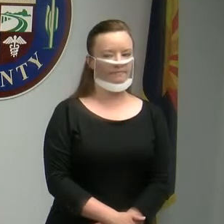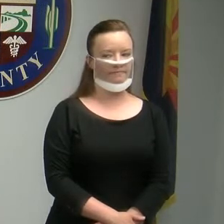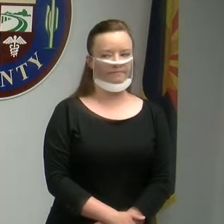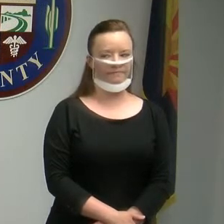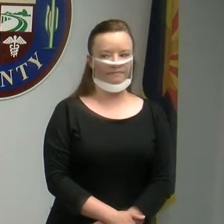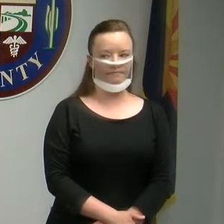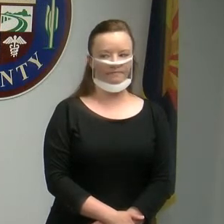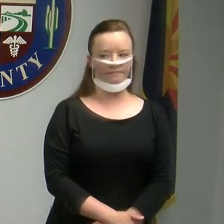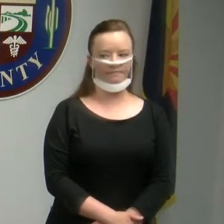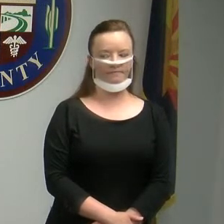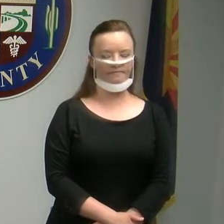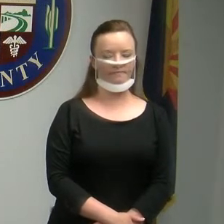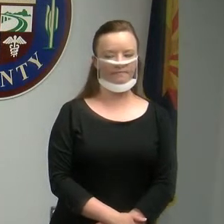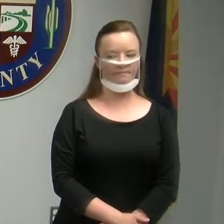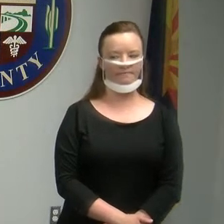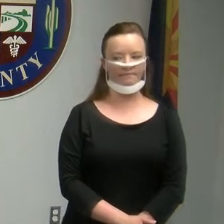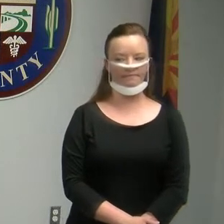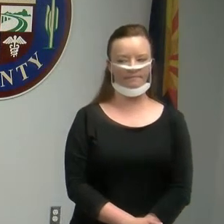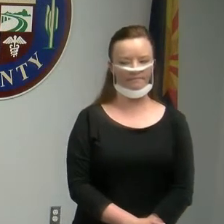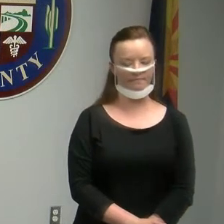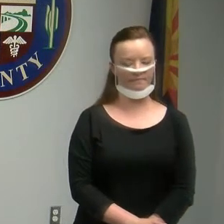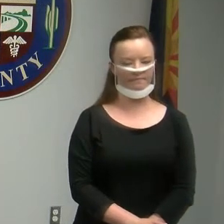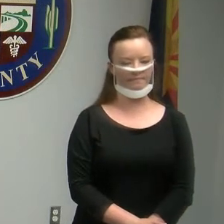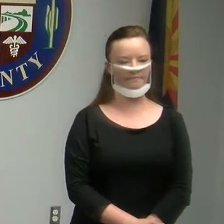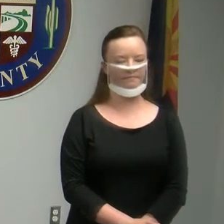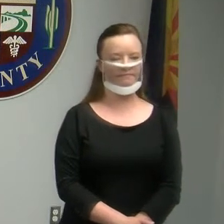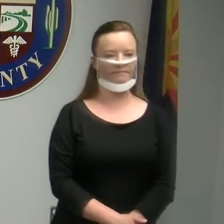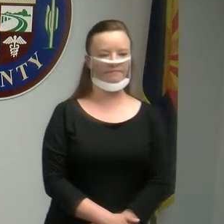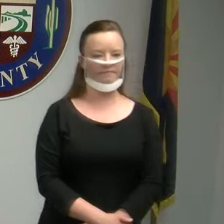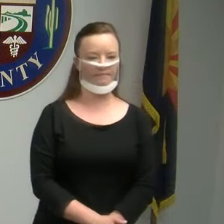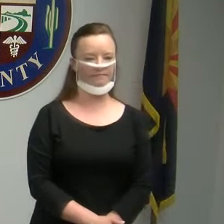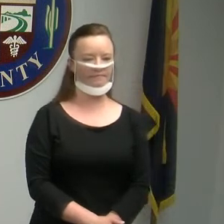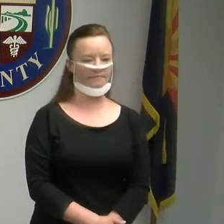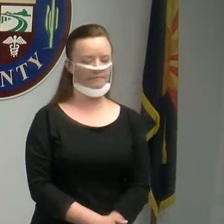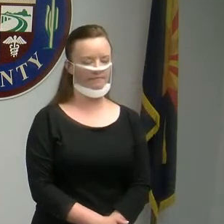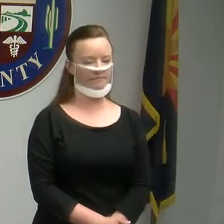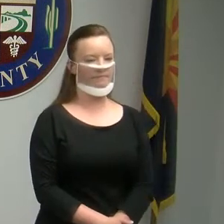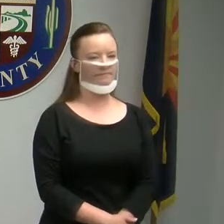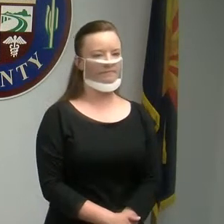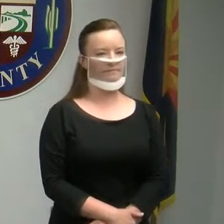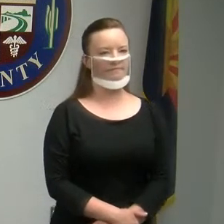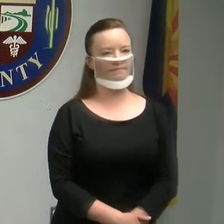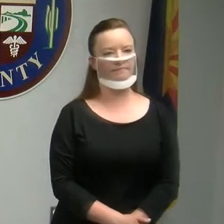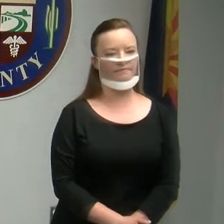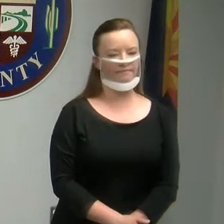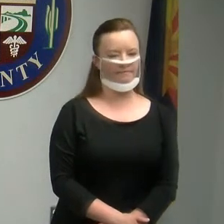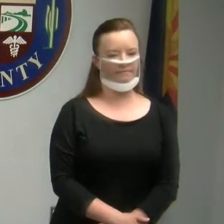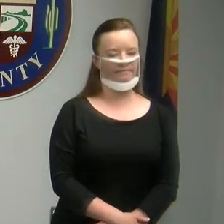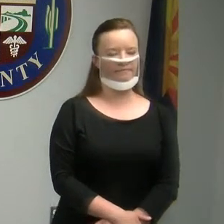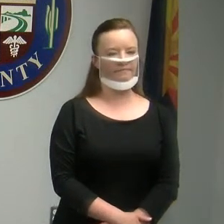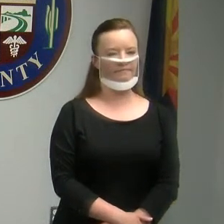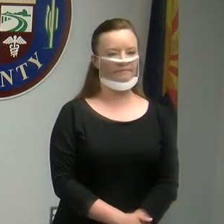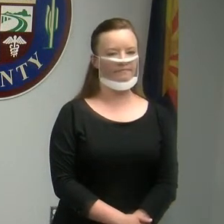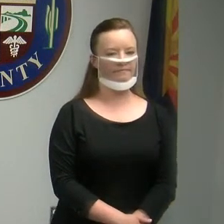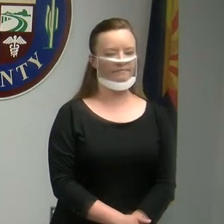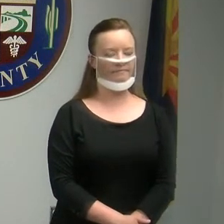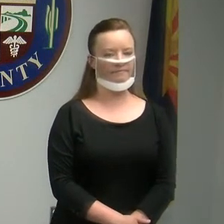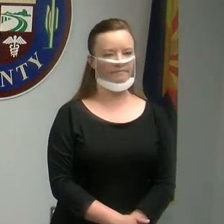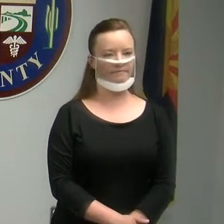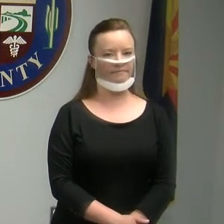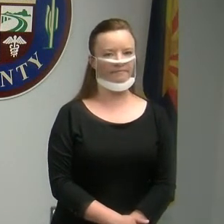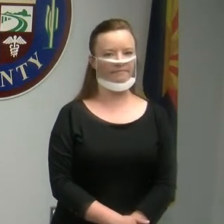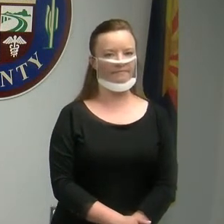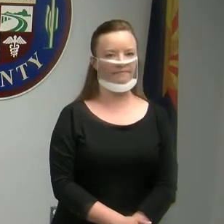también utilizar lo que nosotros tenemos, una máquina llamada Sophia 2 que puede ayudar en el control de ese tipo de enfermedades.